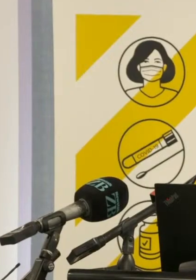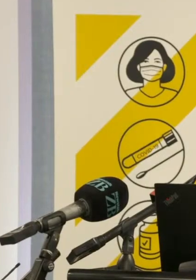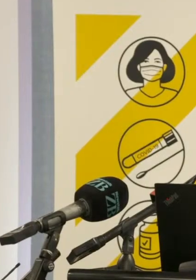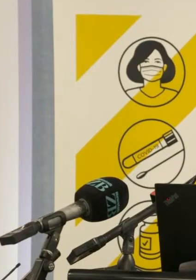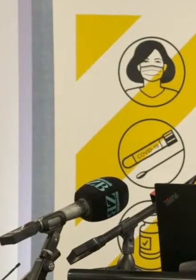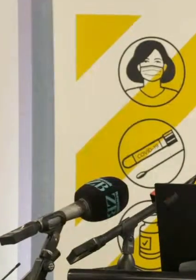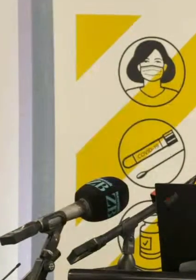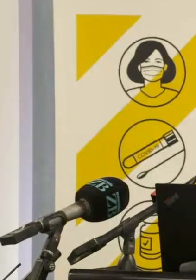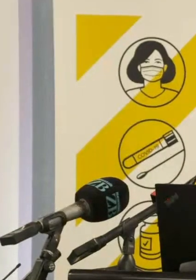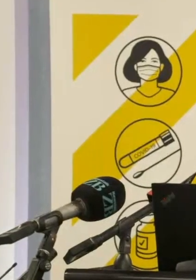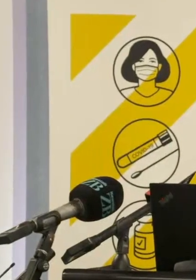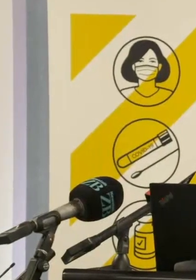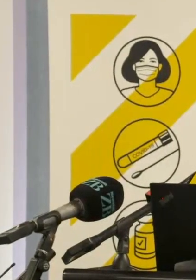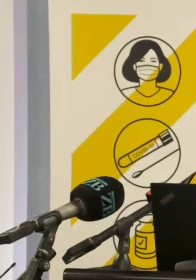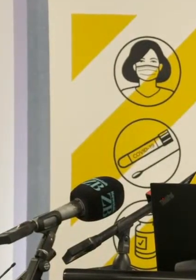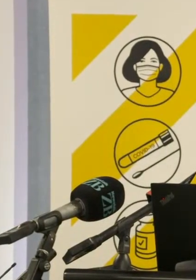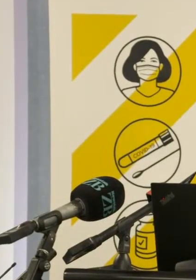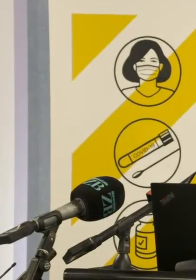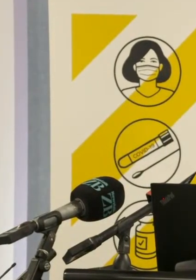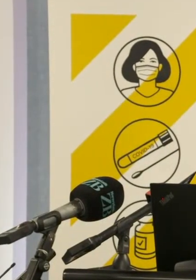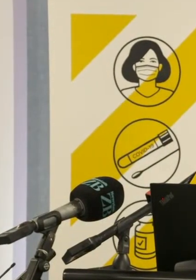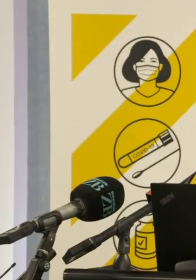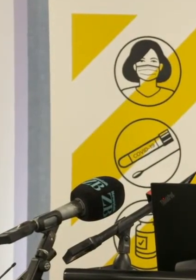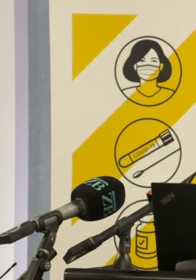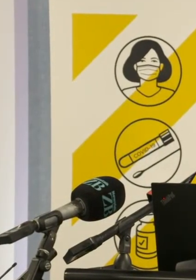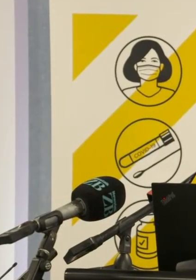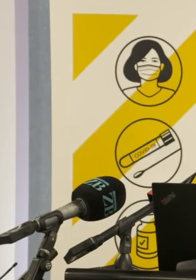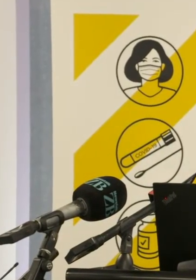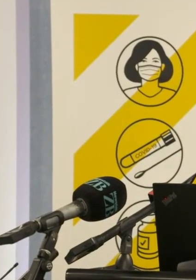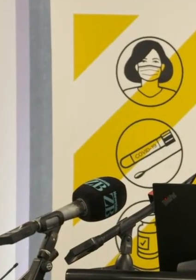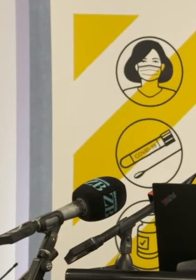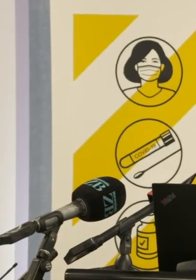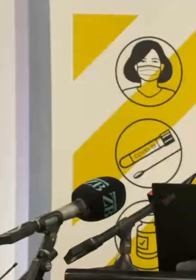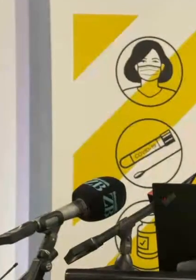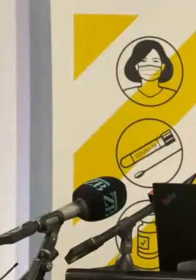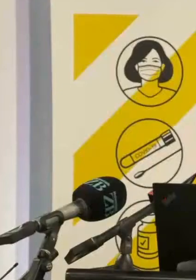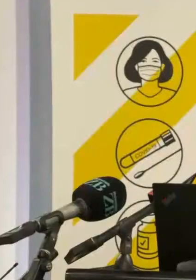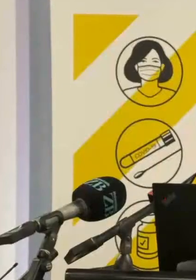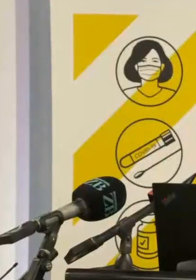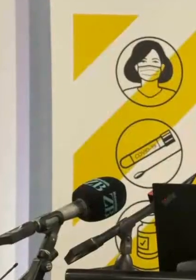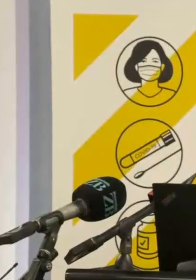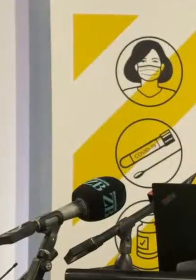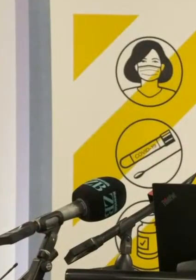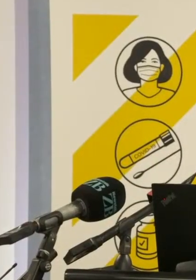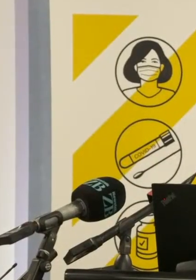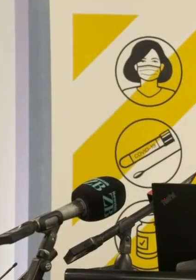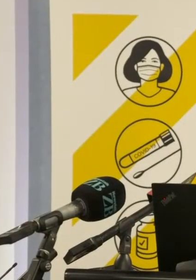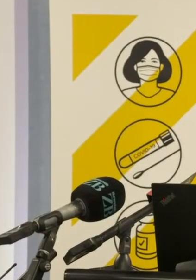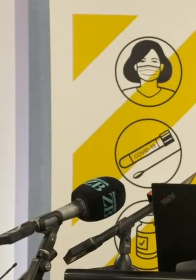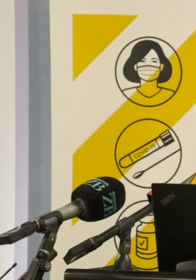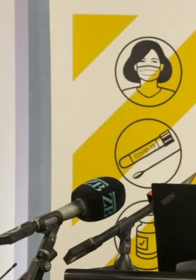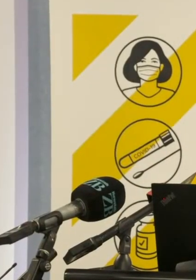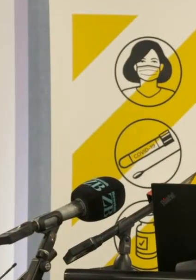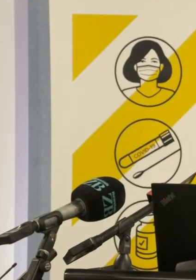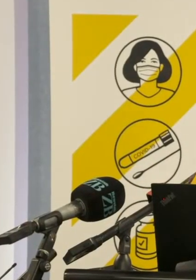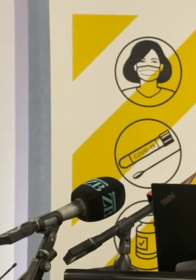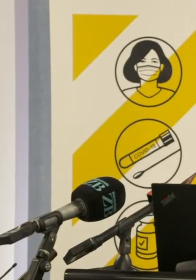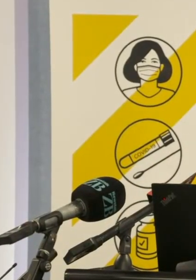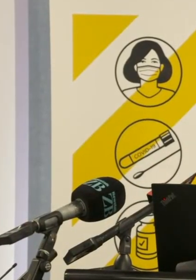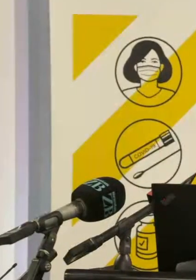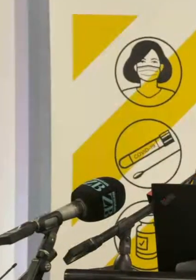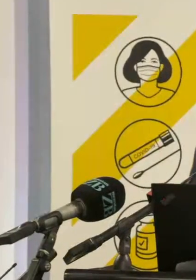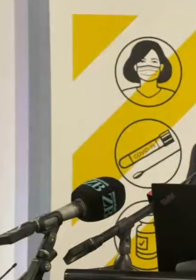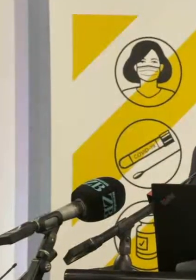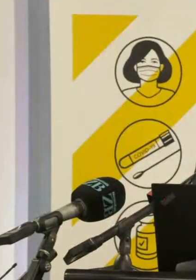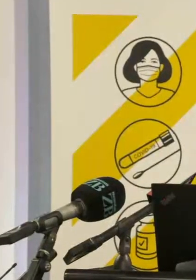role you've played has been critical. Really appreciated your efforts in this regard. I do want to just let you know what the format for today will be. I'm going to